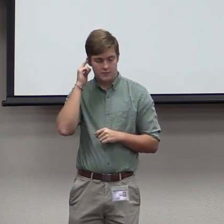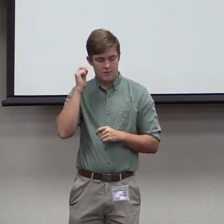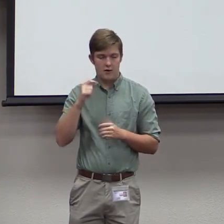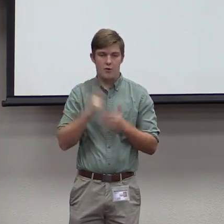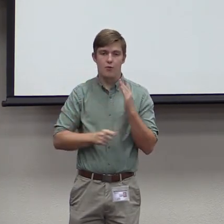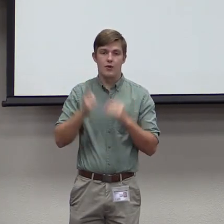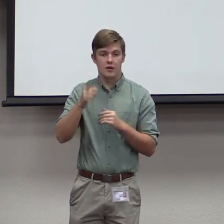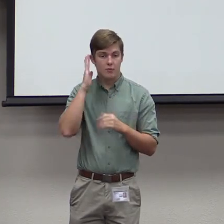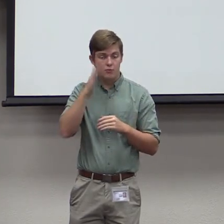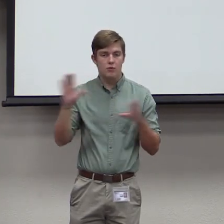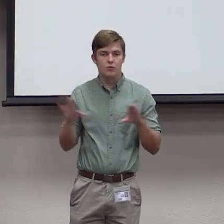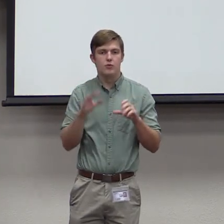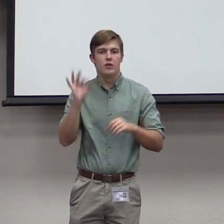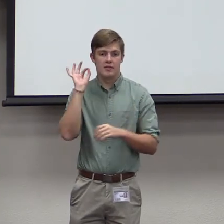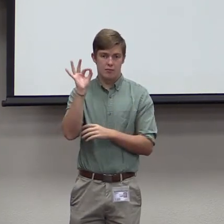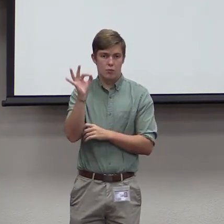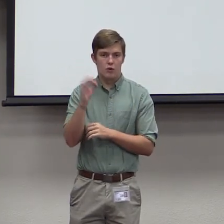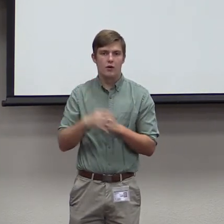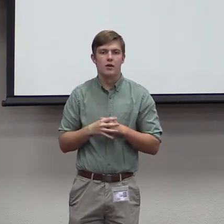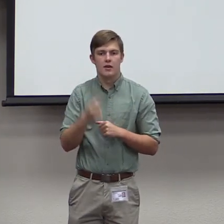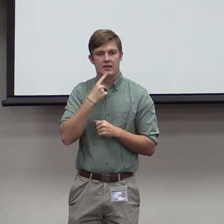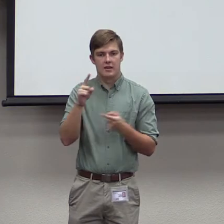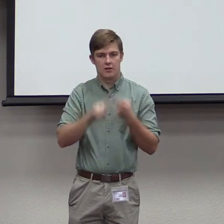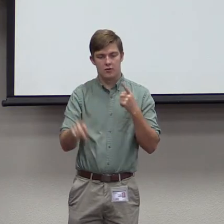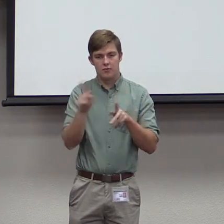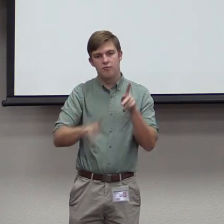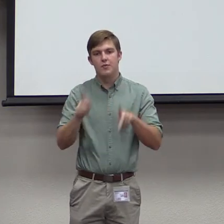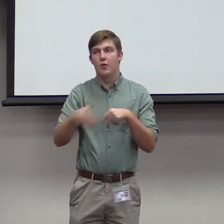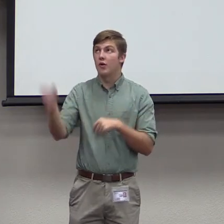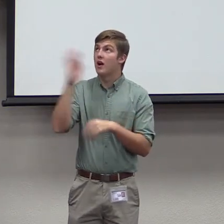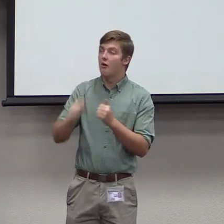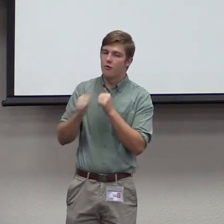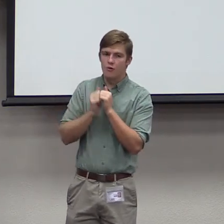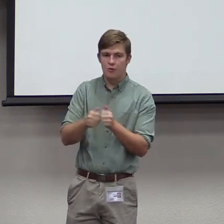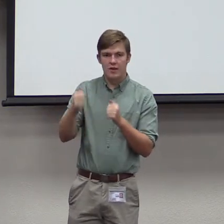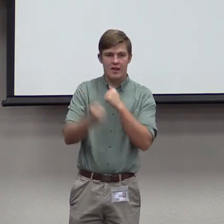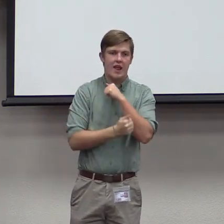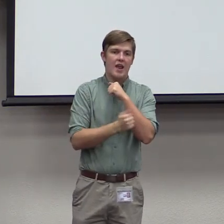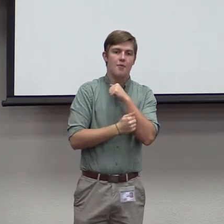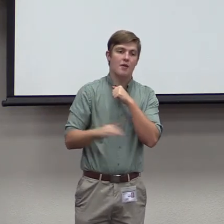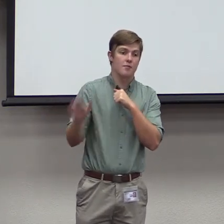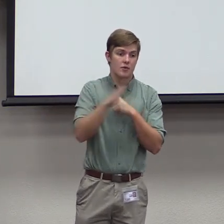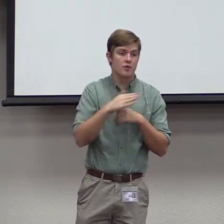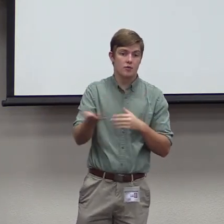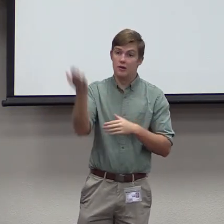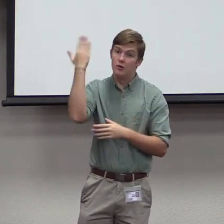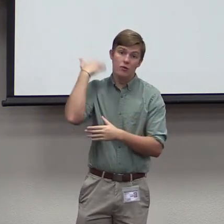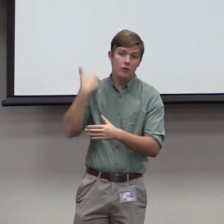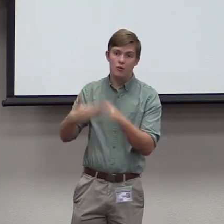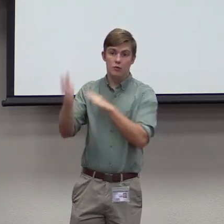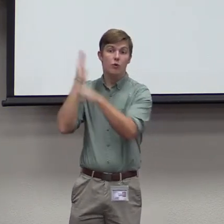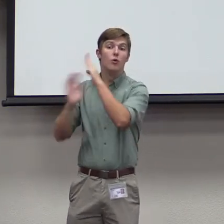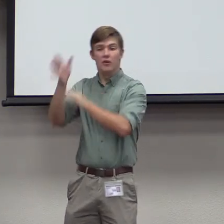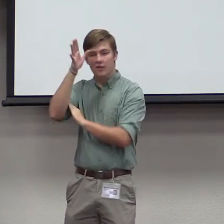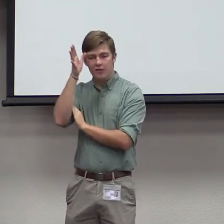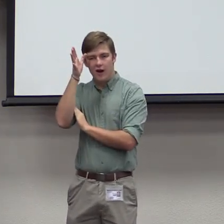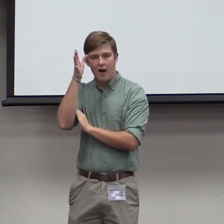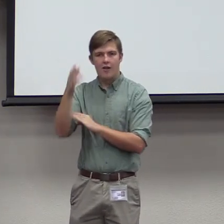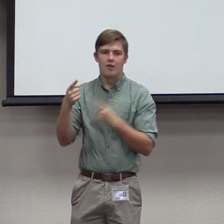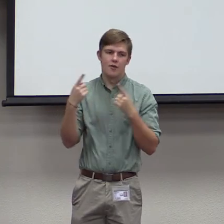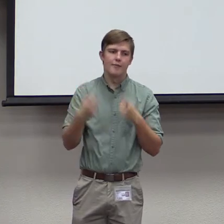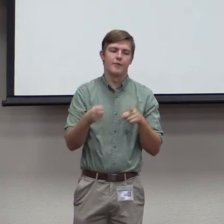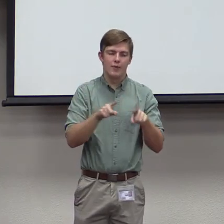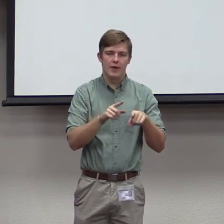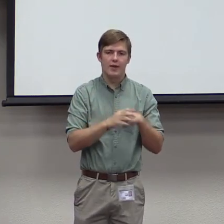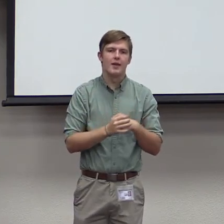is continue to preach. He's going to say to these people, God was with Abraham, your forefathers, all the way back when. And